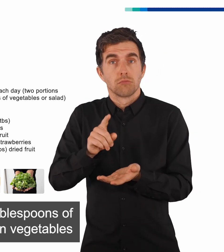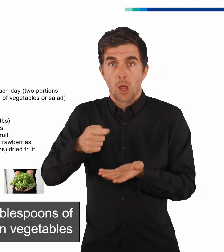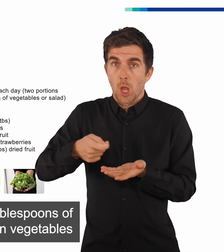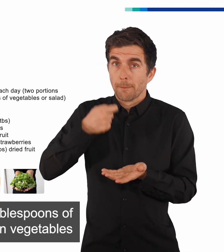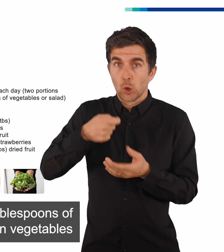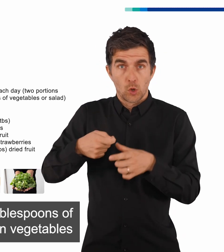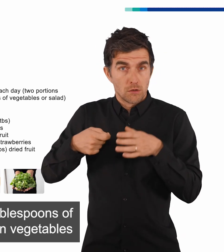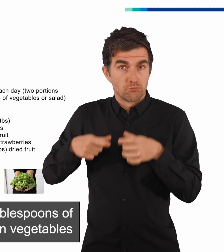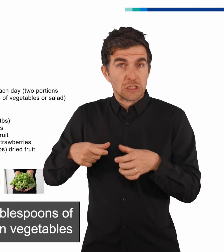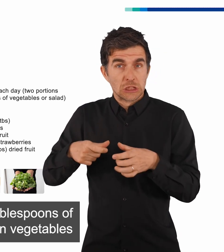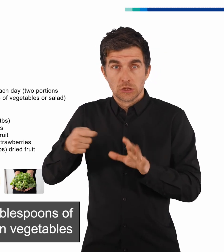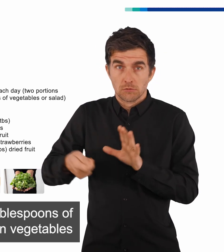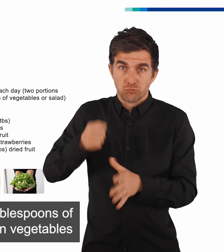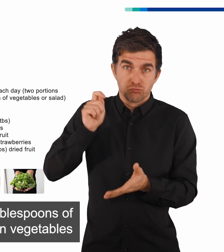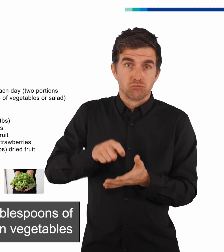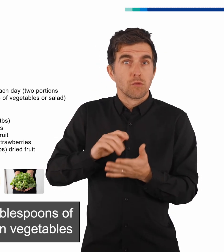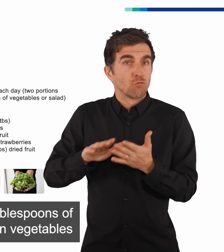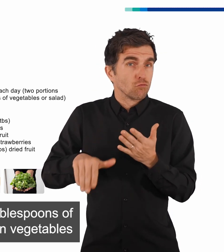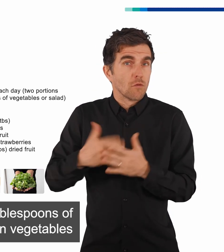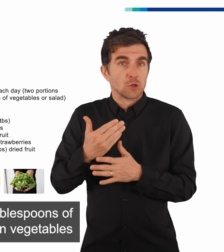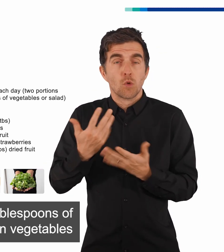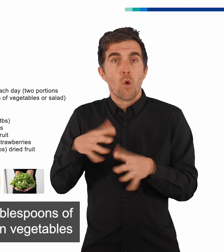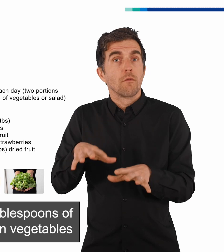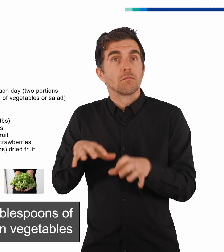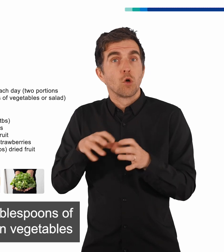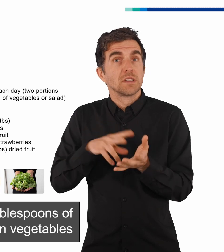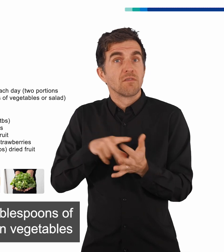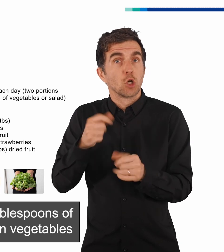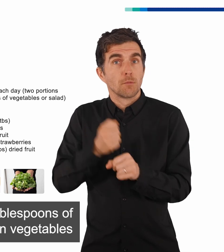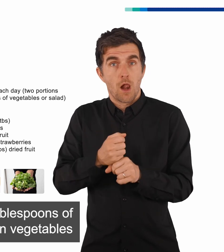1 heaped tablespoon of dried fruit, 2 handfuls of salad.